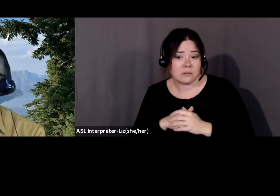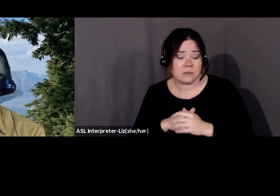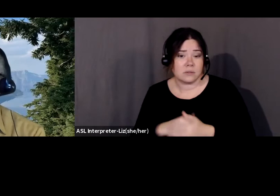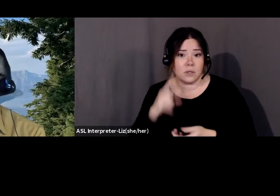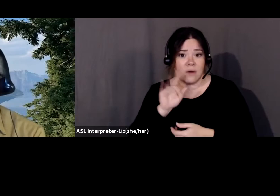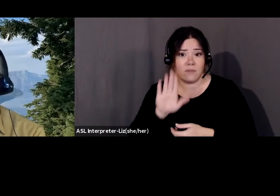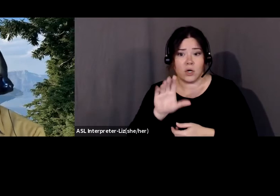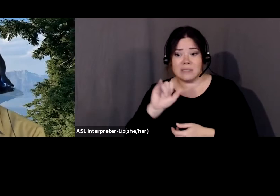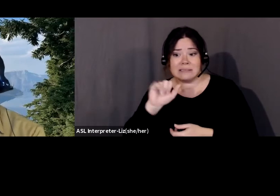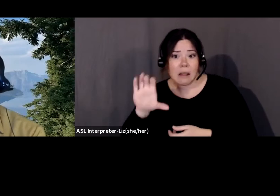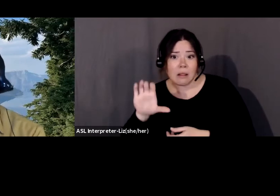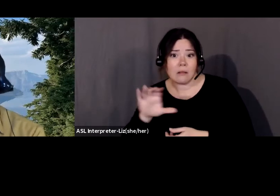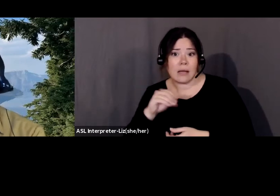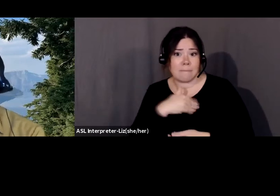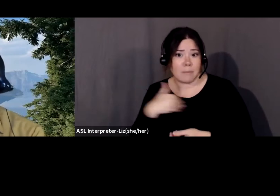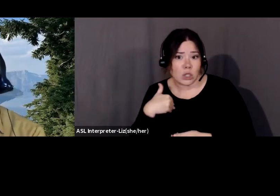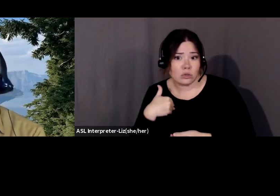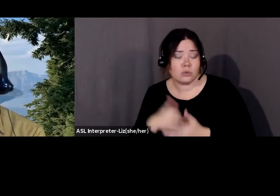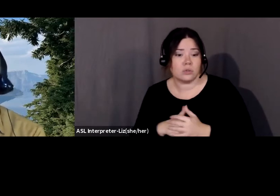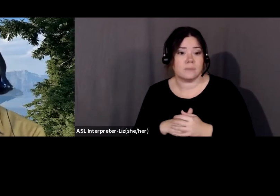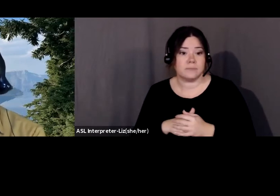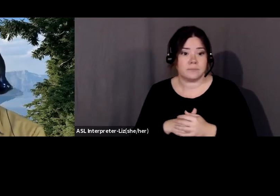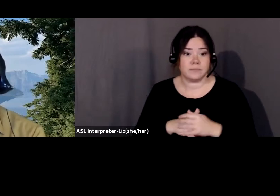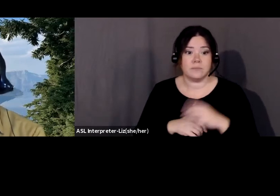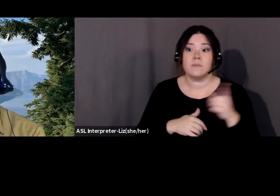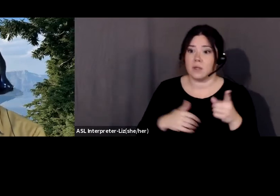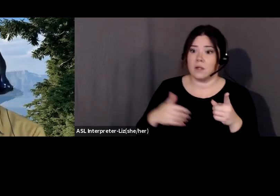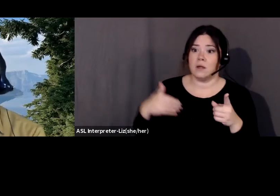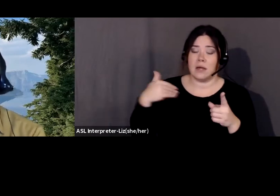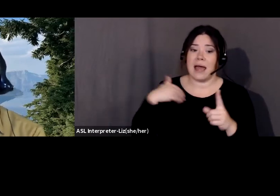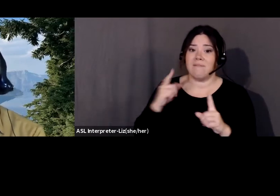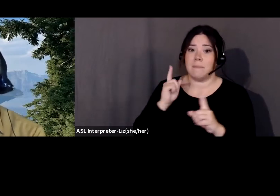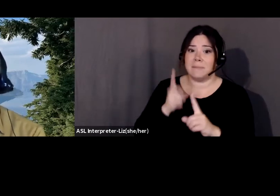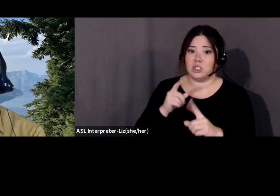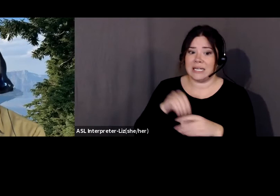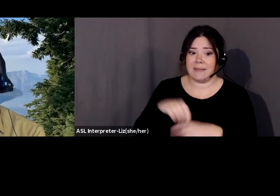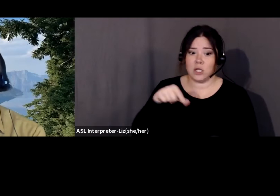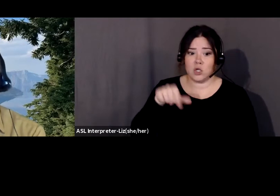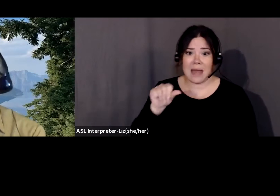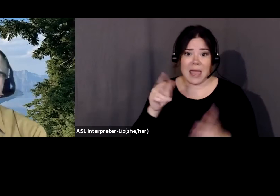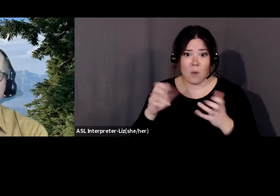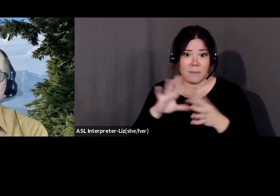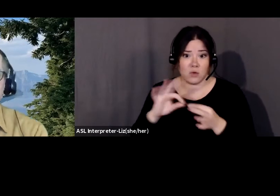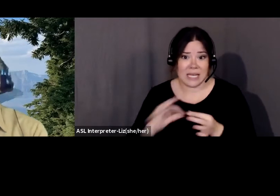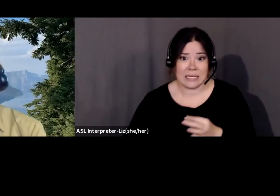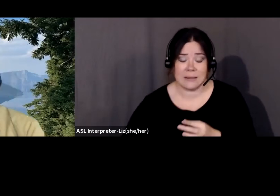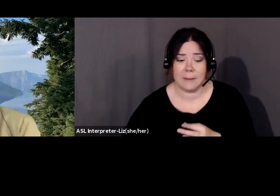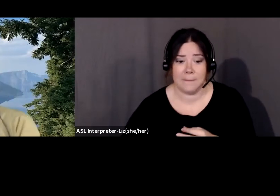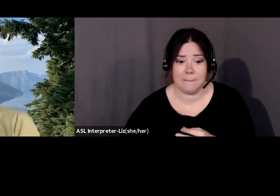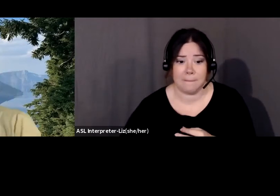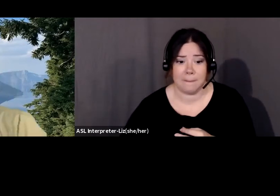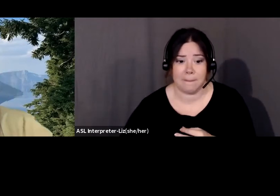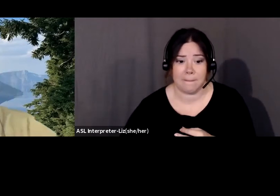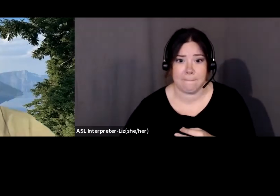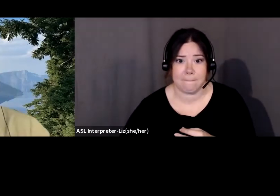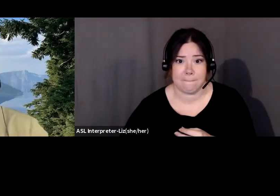SILC or SILC members? So there is a mission in the Q&A. Would you like me to read it? That'd be fantastic.